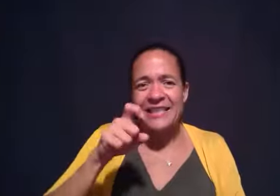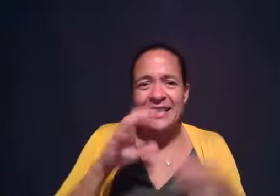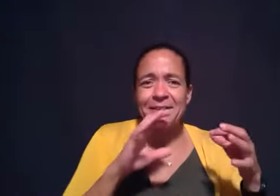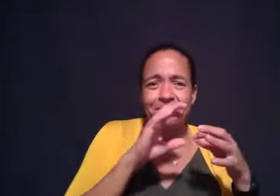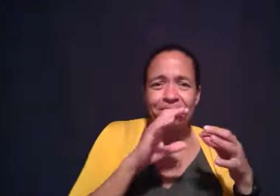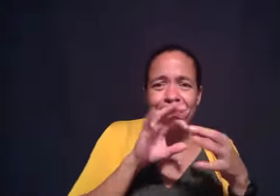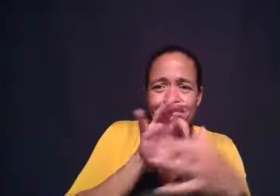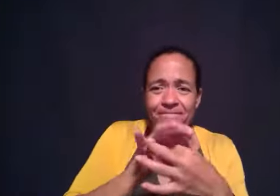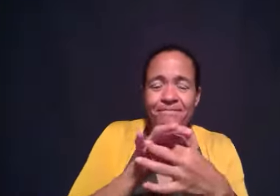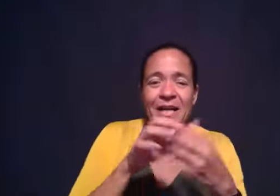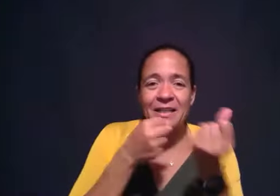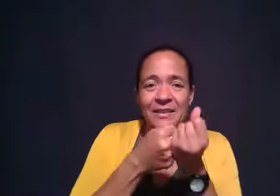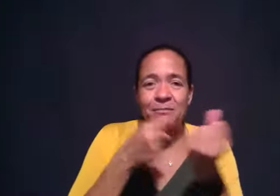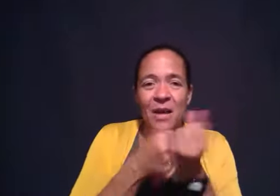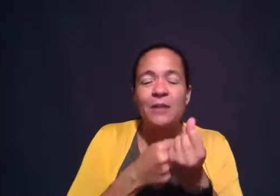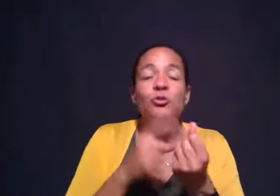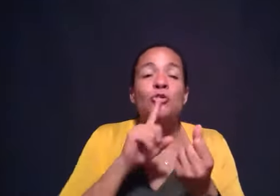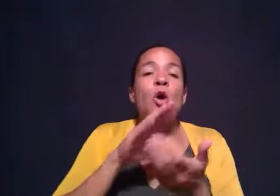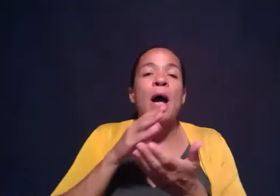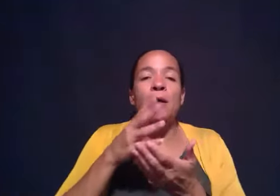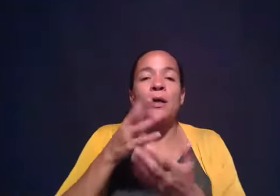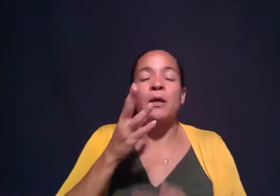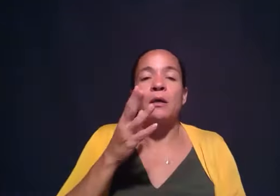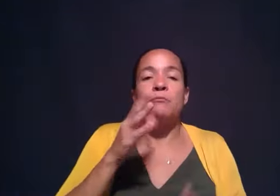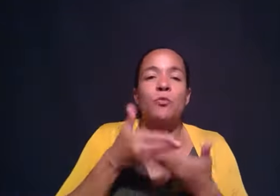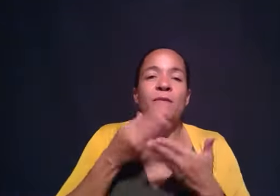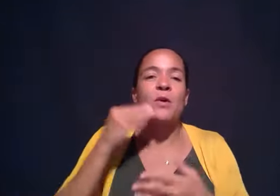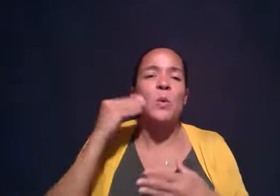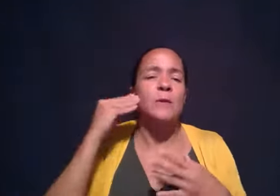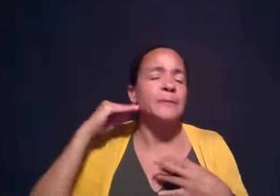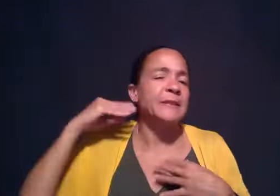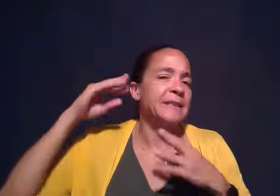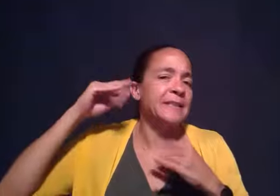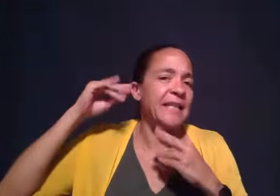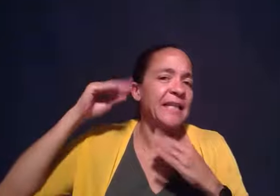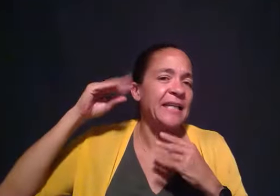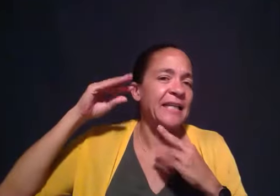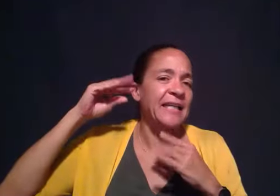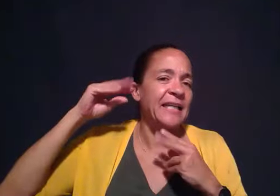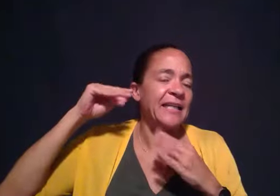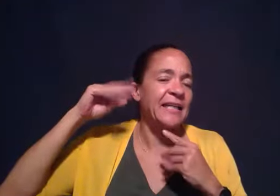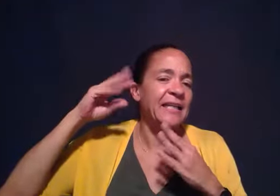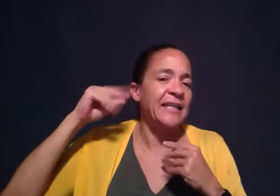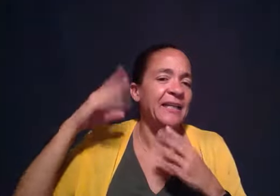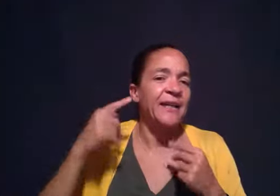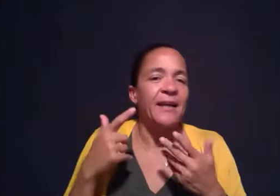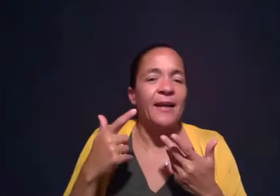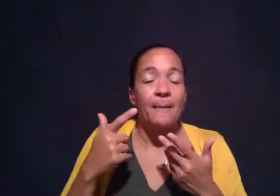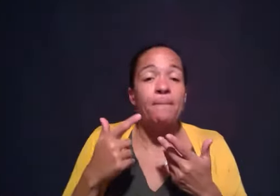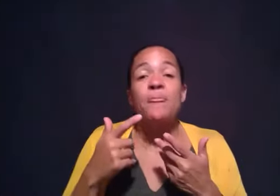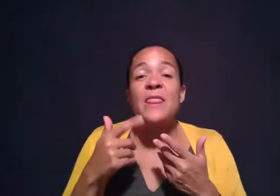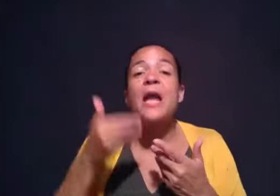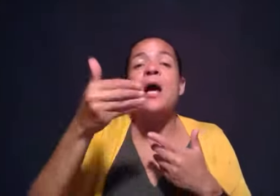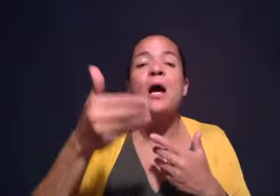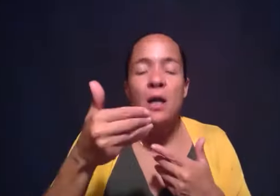And I'd go home and think about it. And then I'd give another funny little Friday night talk. And at some point during the weekend, some really nice